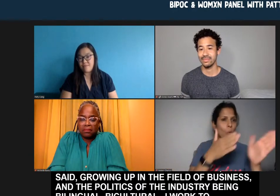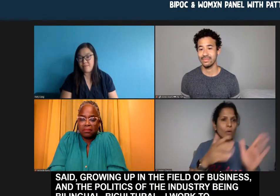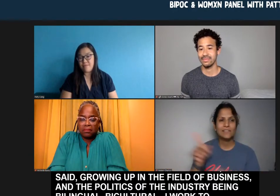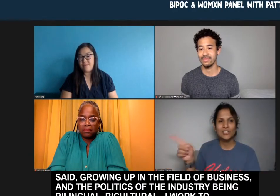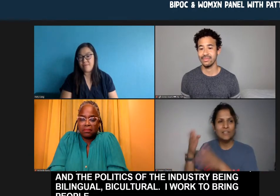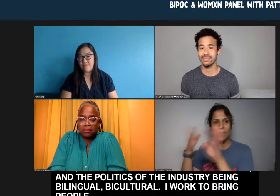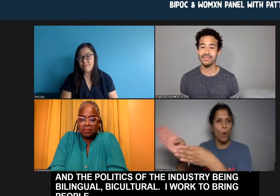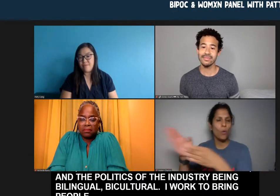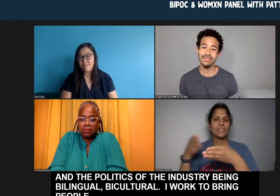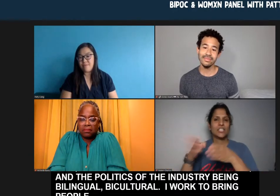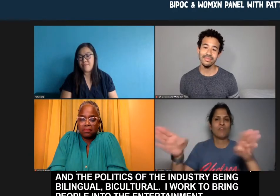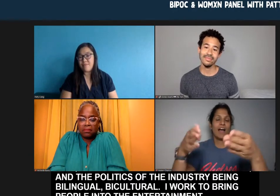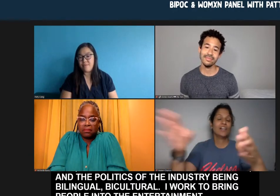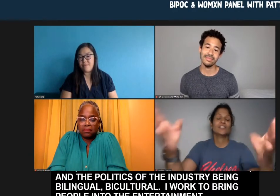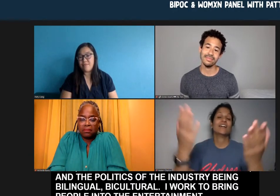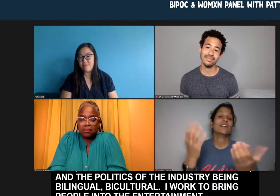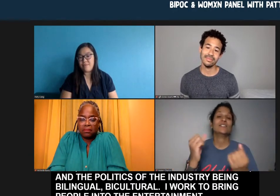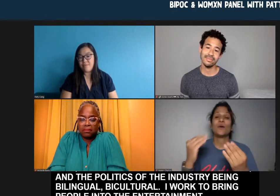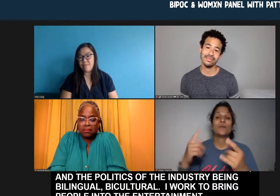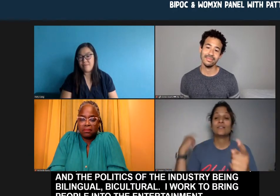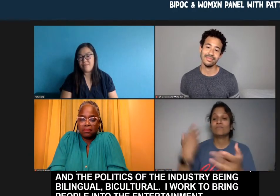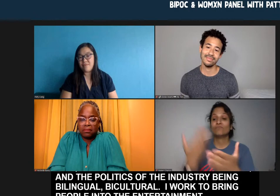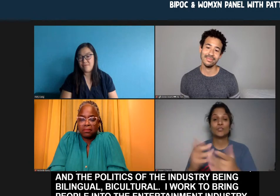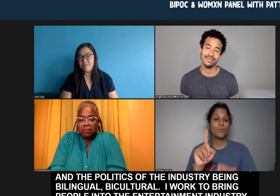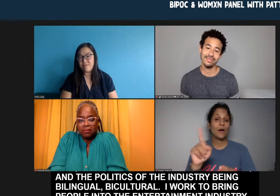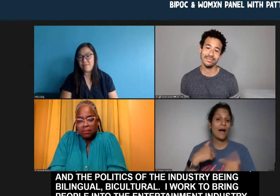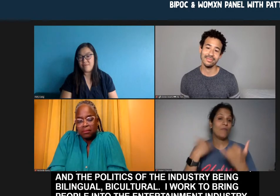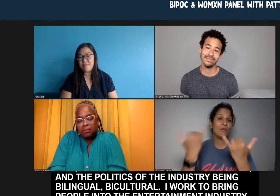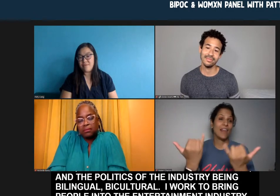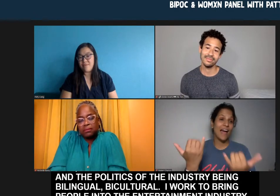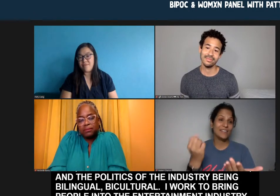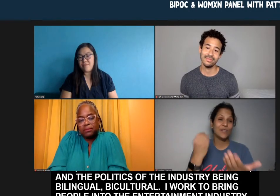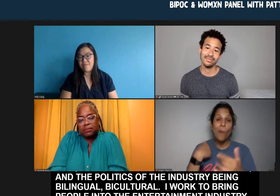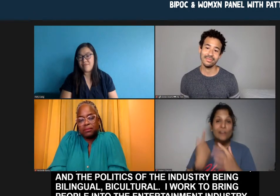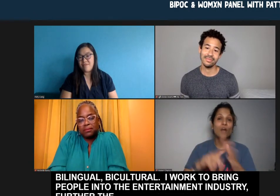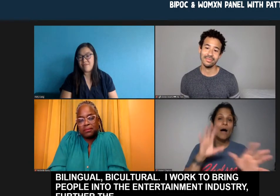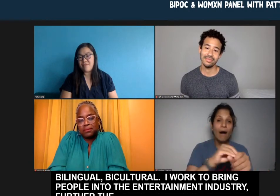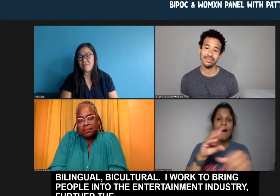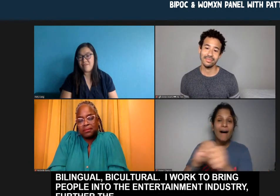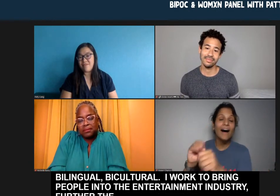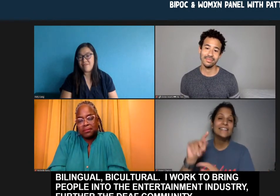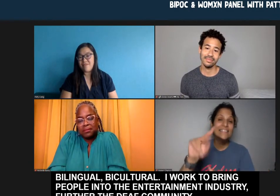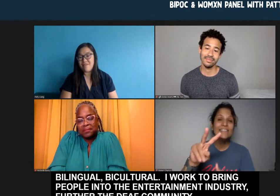Craig and I are holding our writing for season two for Don't Shoot the Messenger, which is what our web series is called. But